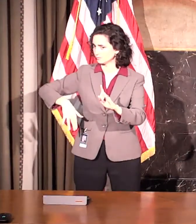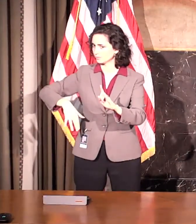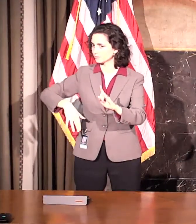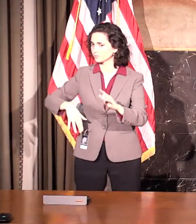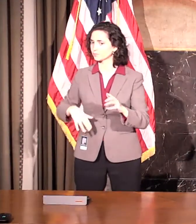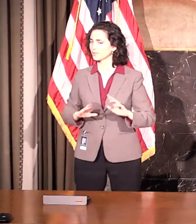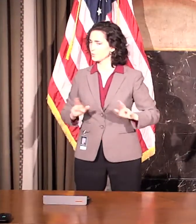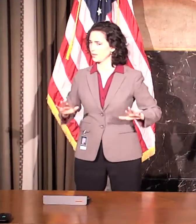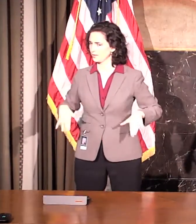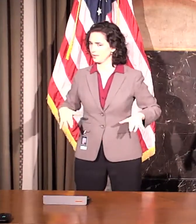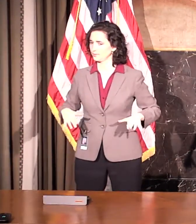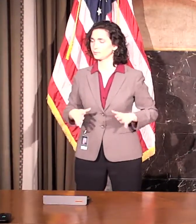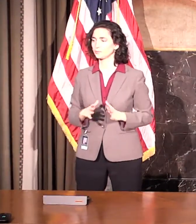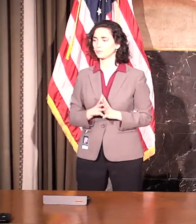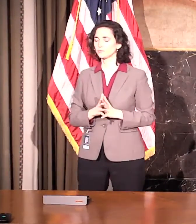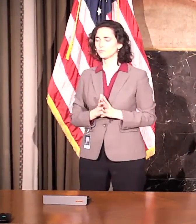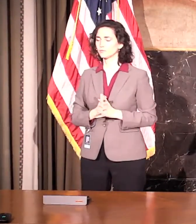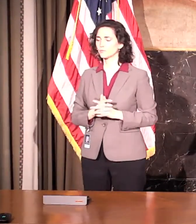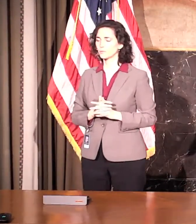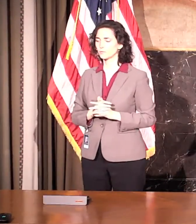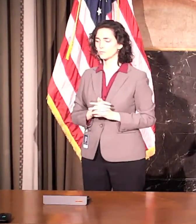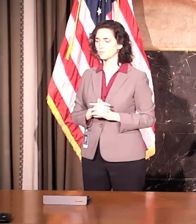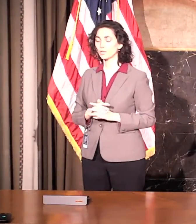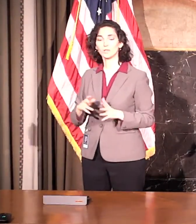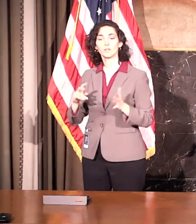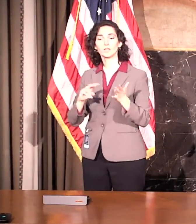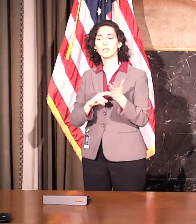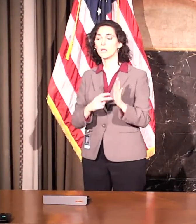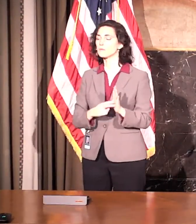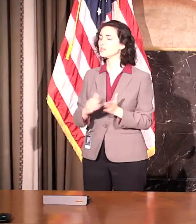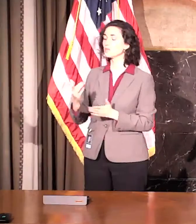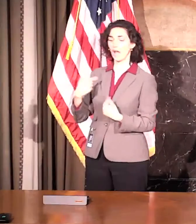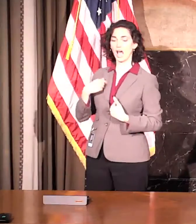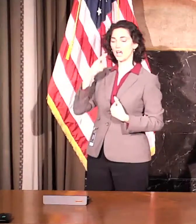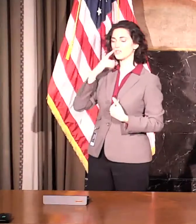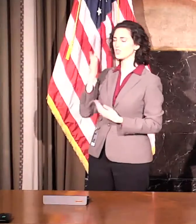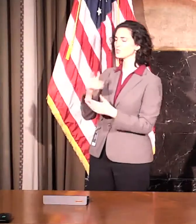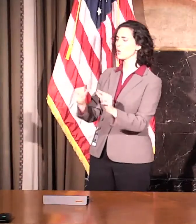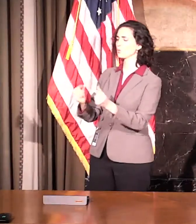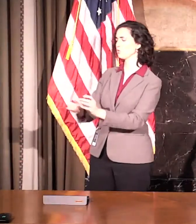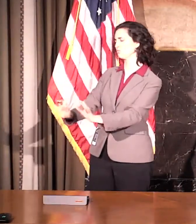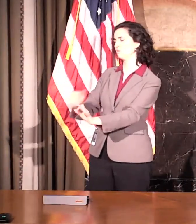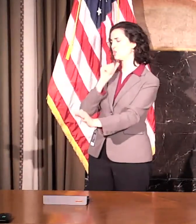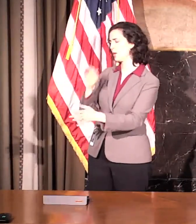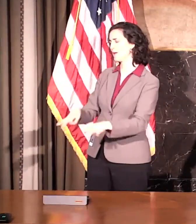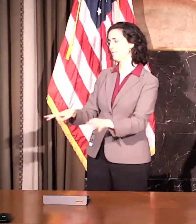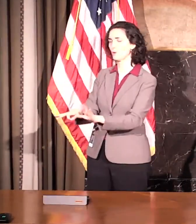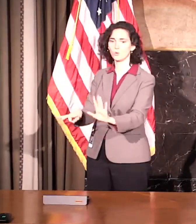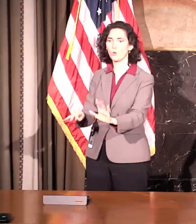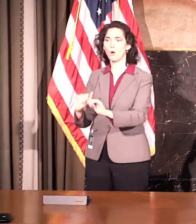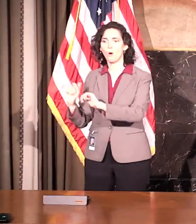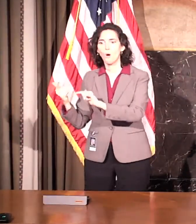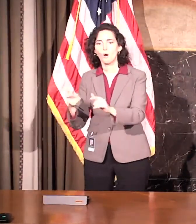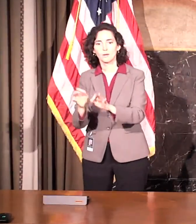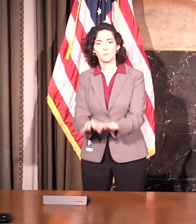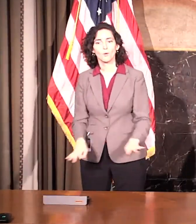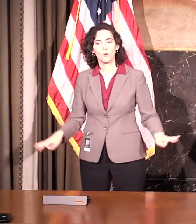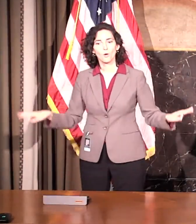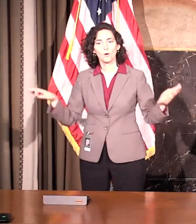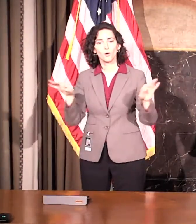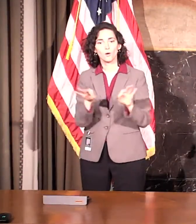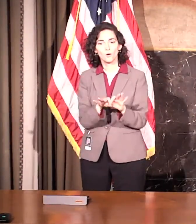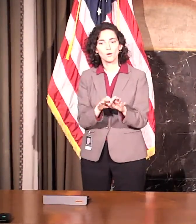It's not that I don't believe any groups are important. They're all important, and quite frankly, none are